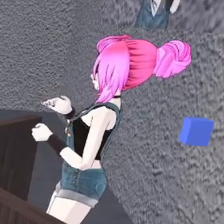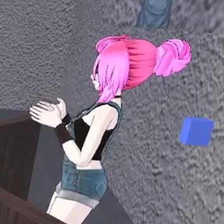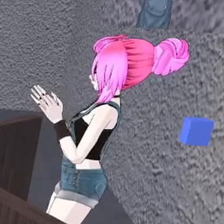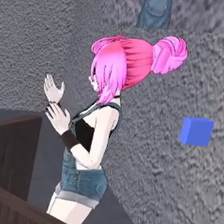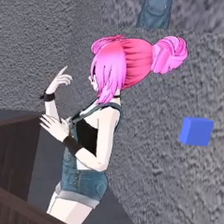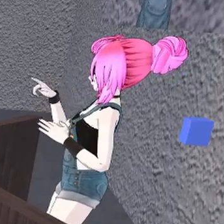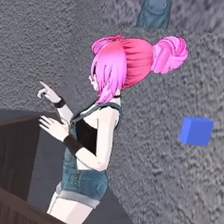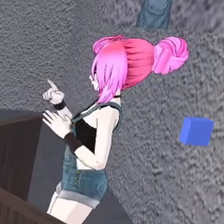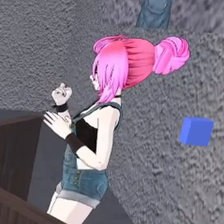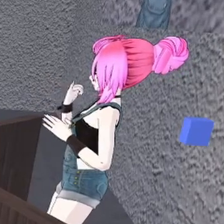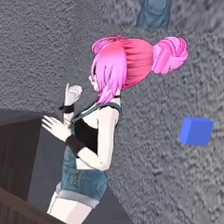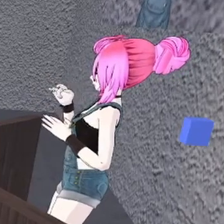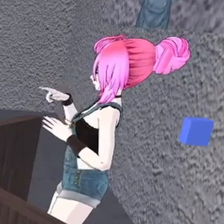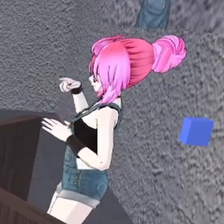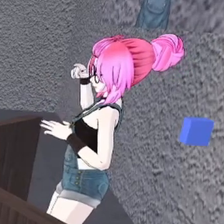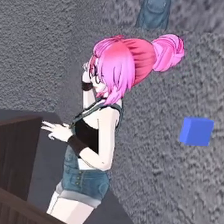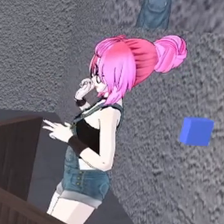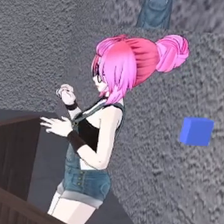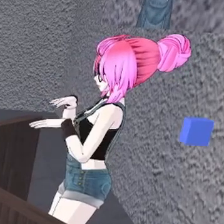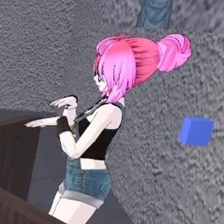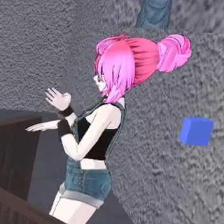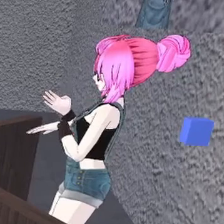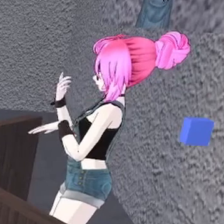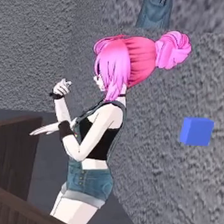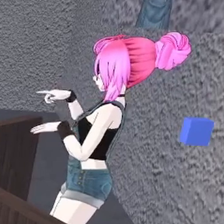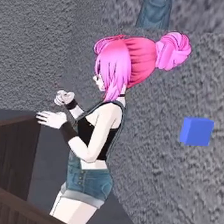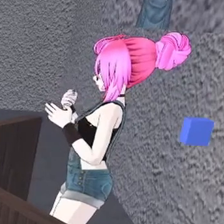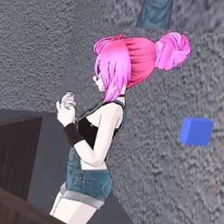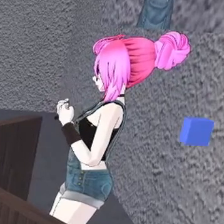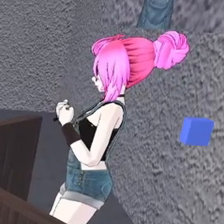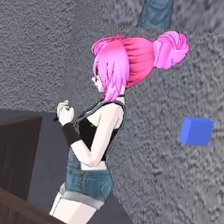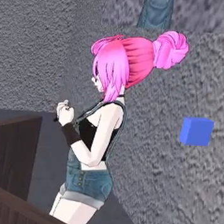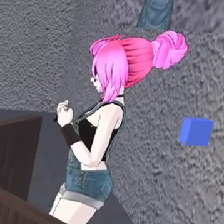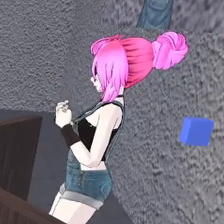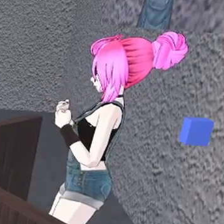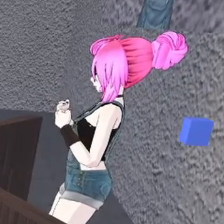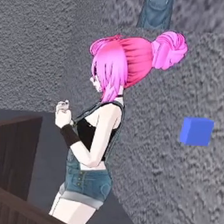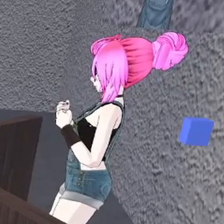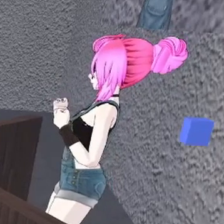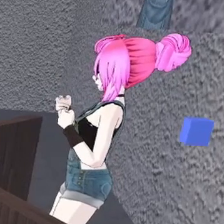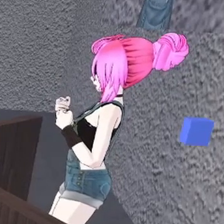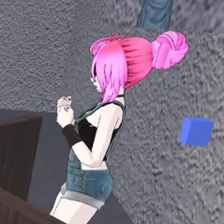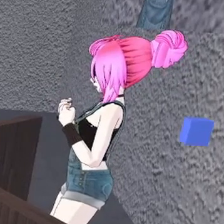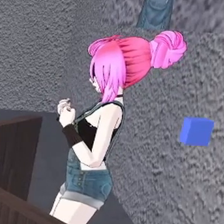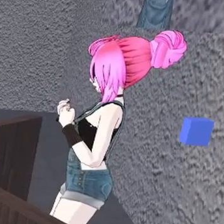to take a hearing aid off and put it like on the charger and let the thing charge up? Like, No, like the sign for